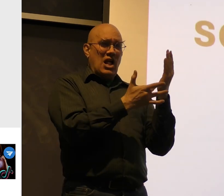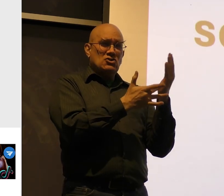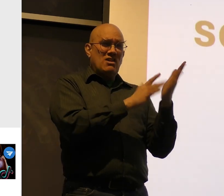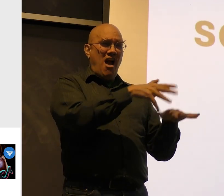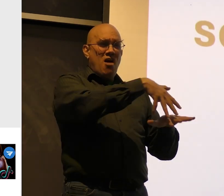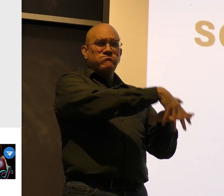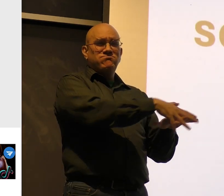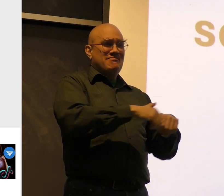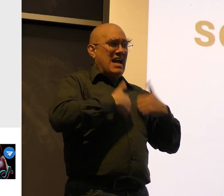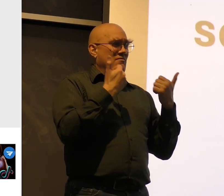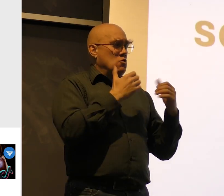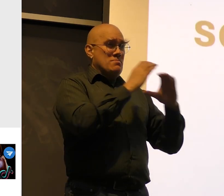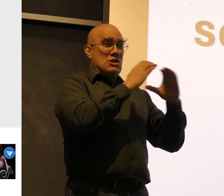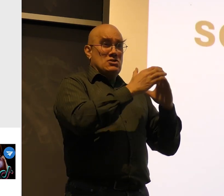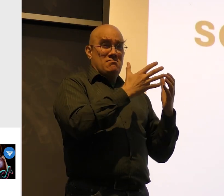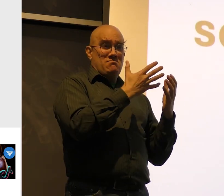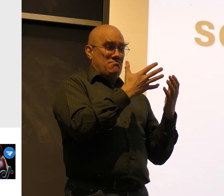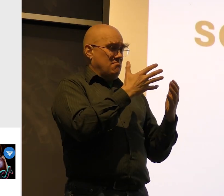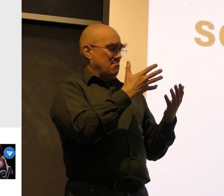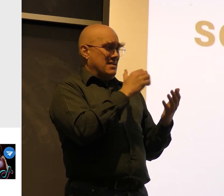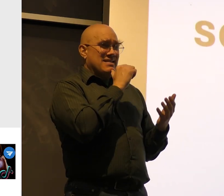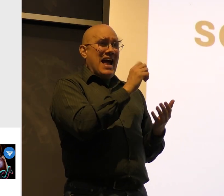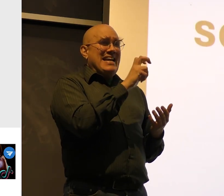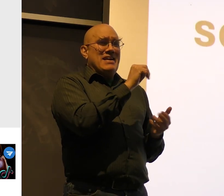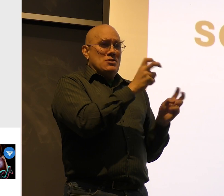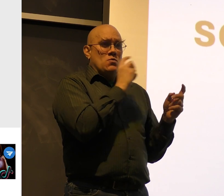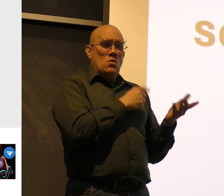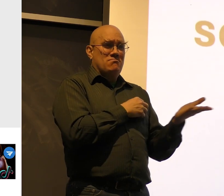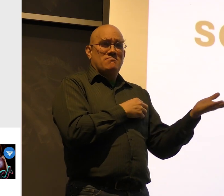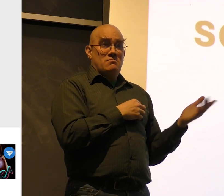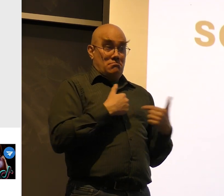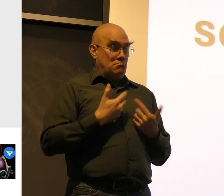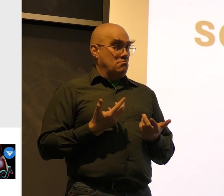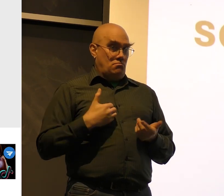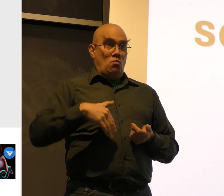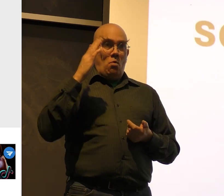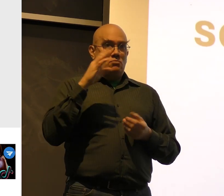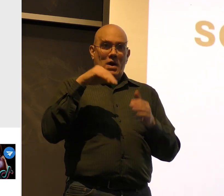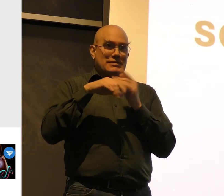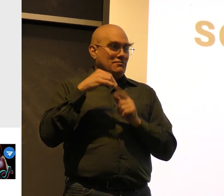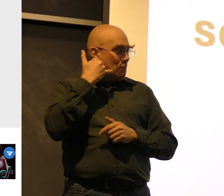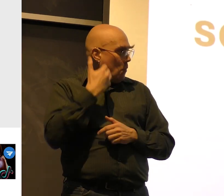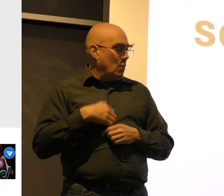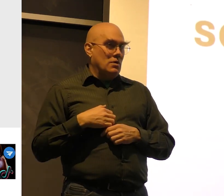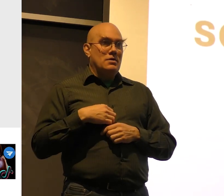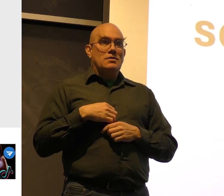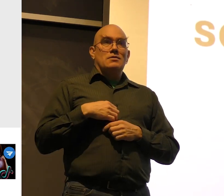different world with the technology that's ingrained in their day-to-day life. The way that they communicate is completely different than how I grew up. Okay,